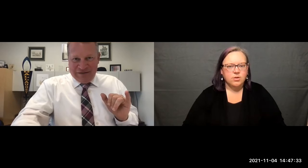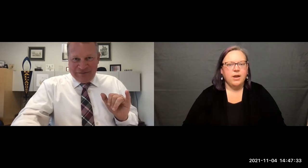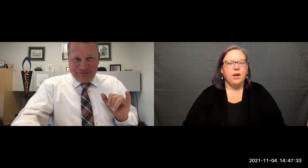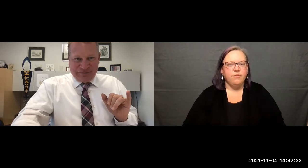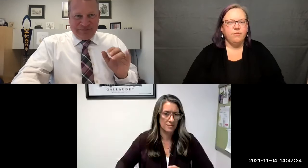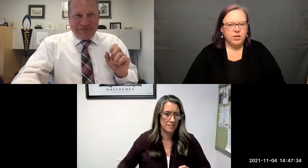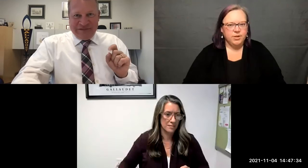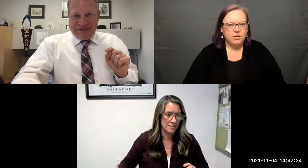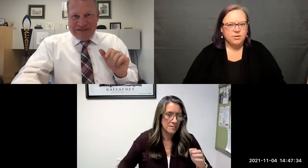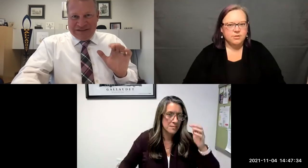Okay, I found Amy.